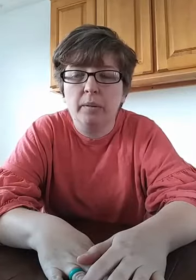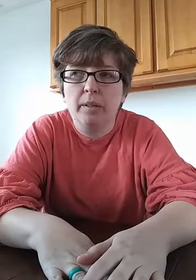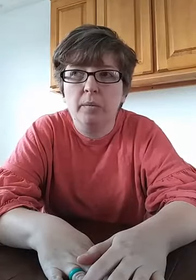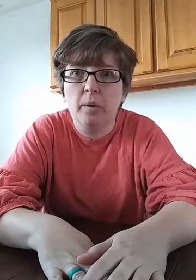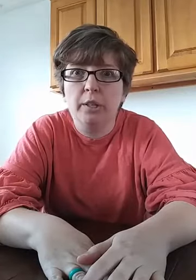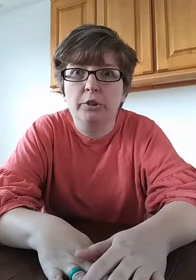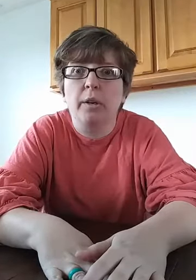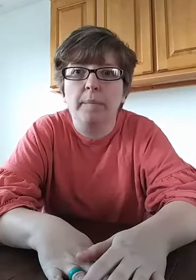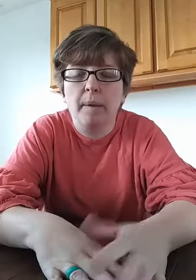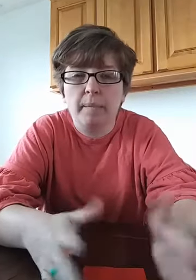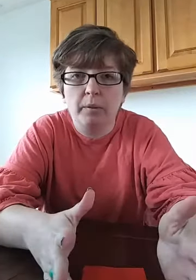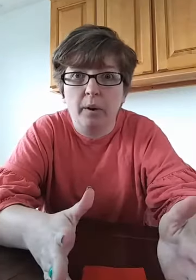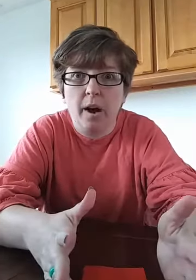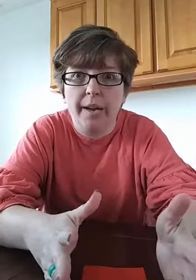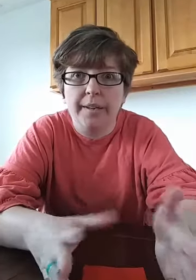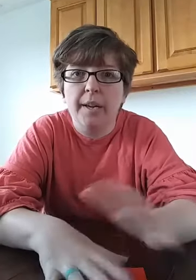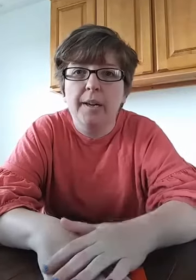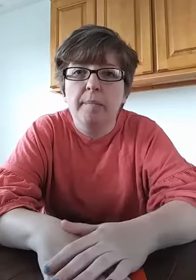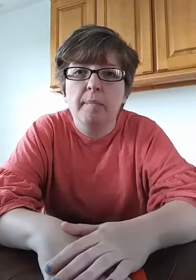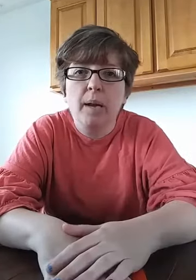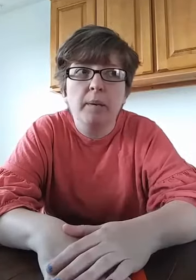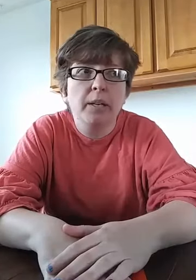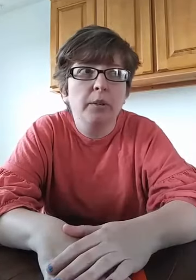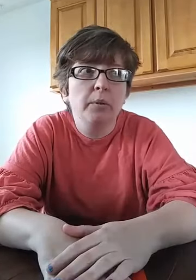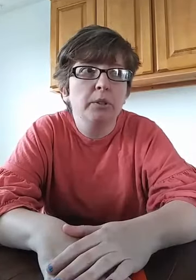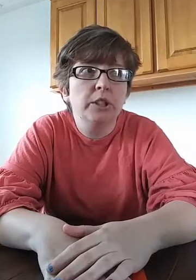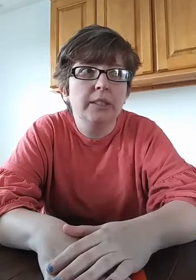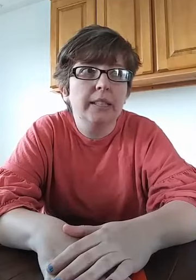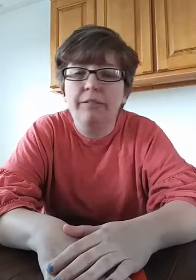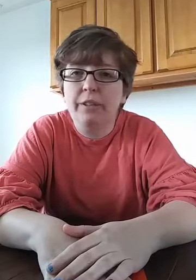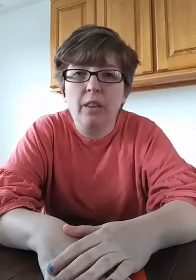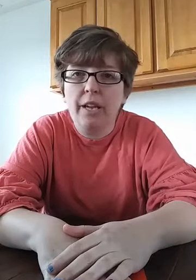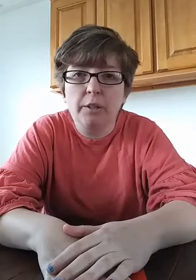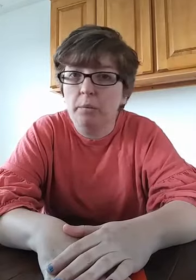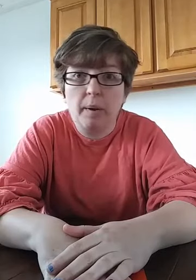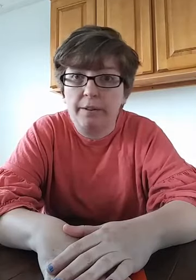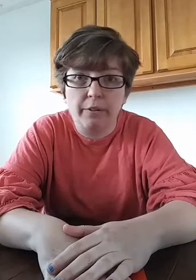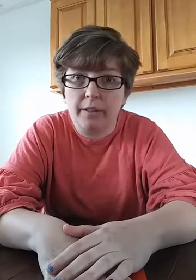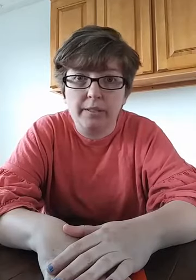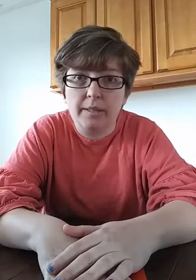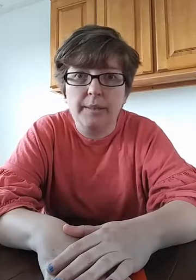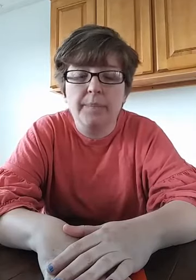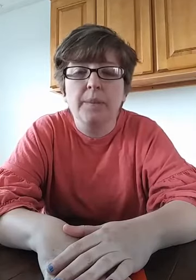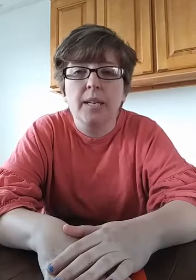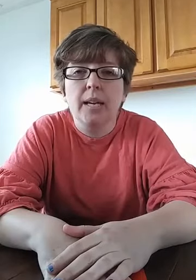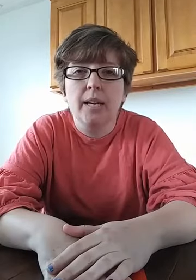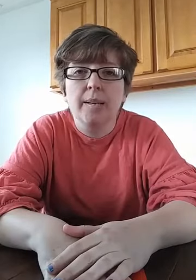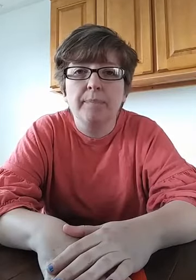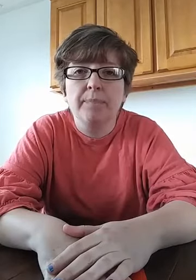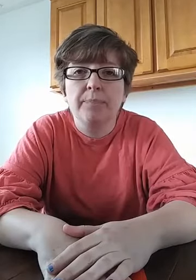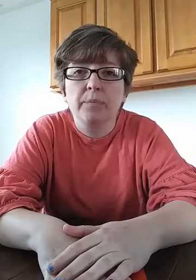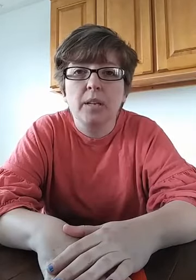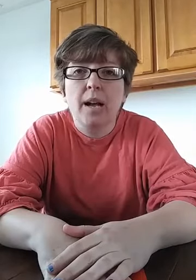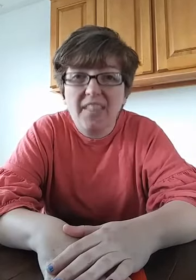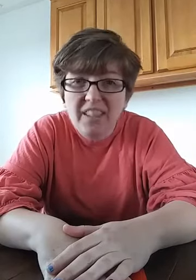wanted to scream maybe you cried maybe you just didn't feel like you were ready for this um I think